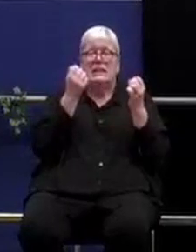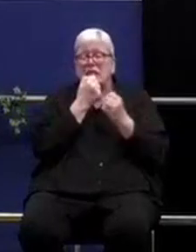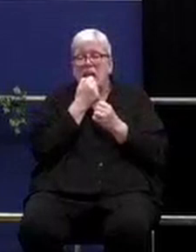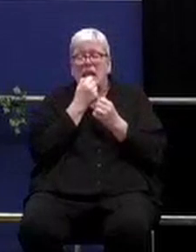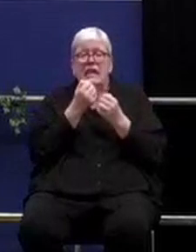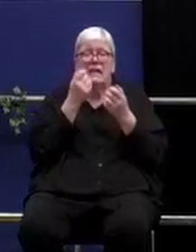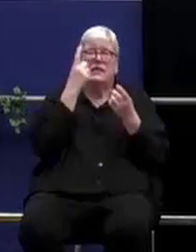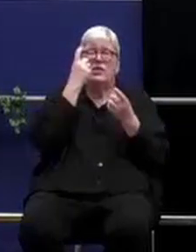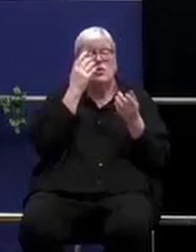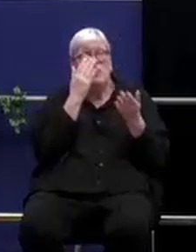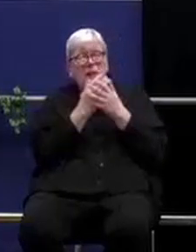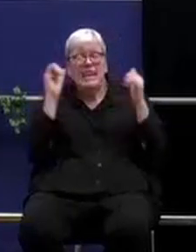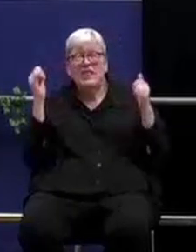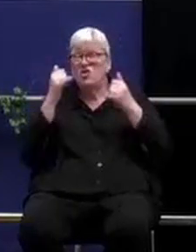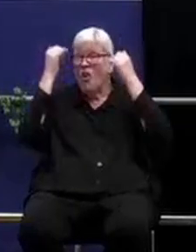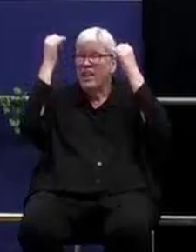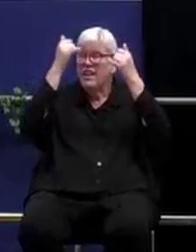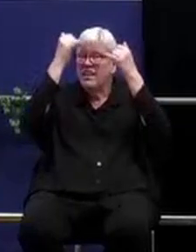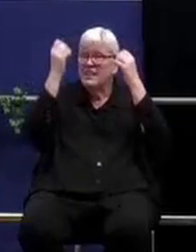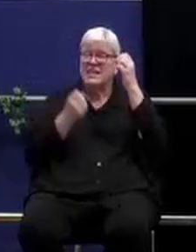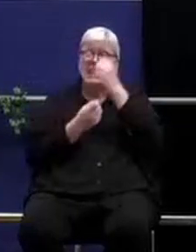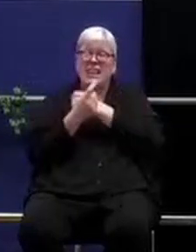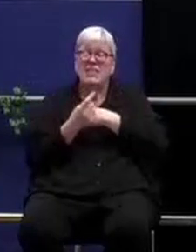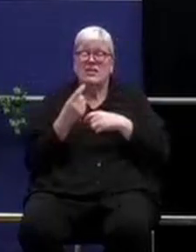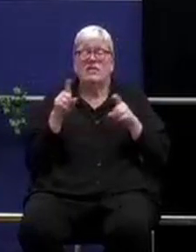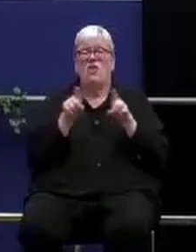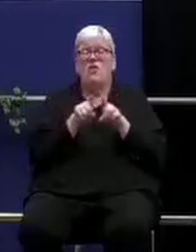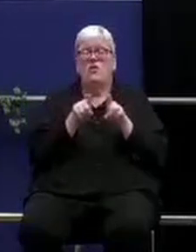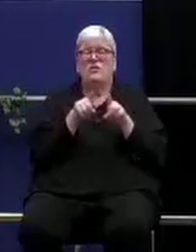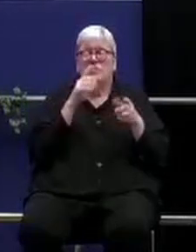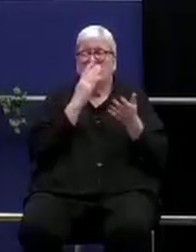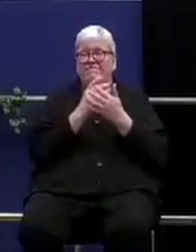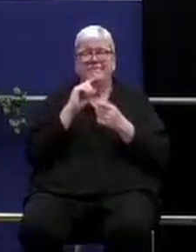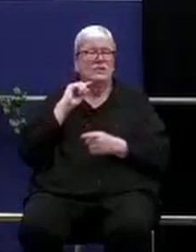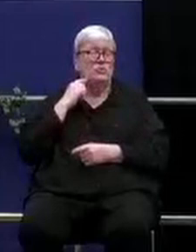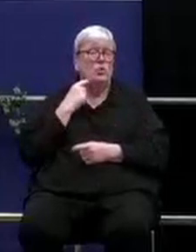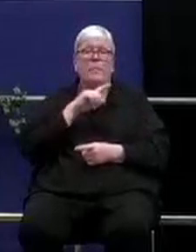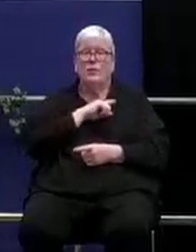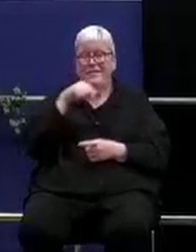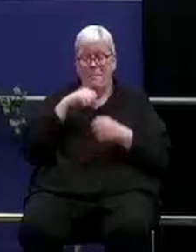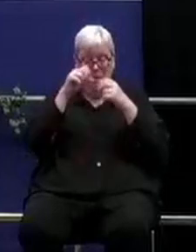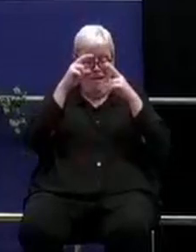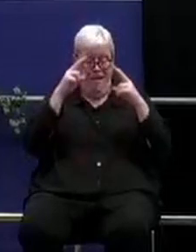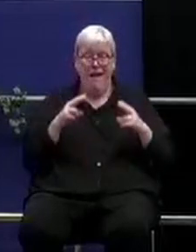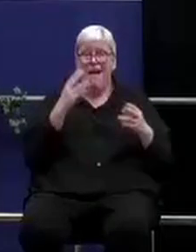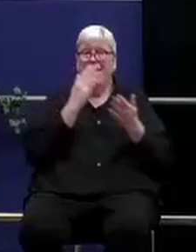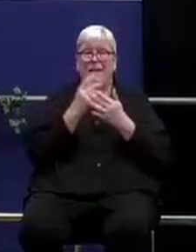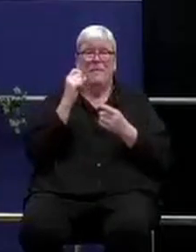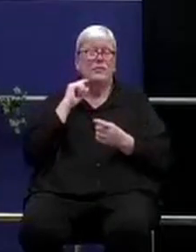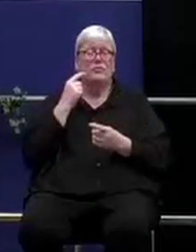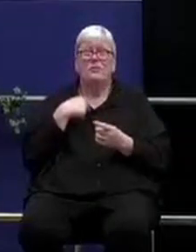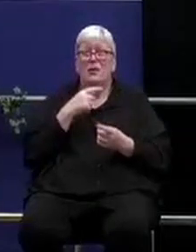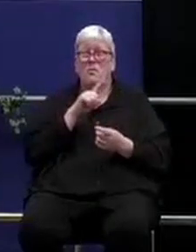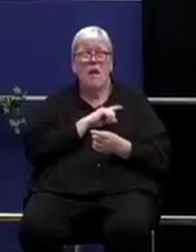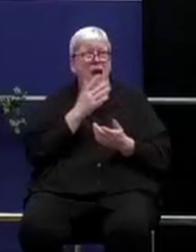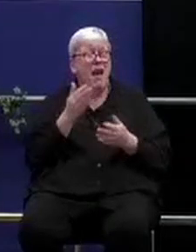a joyous occasion, but also could turn quite barbaric because it is the bunker and they're all quite brutal. And I think it was, again, that way